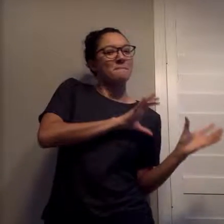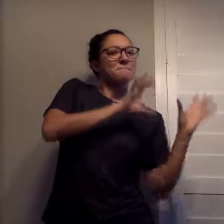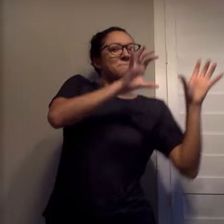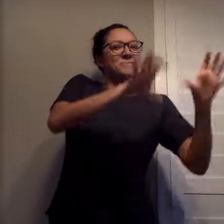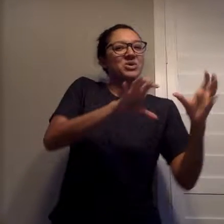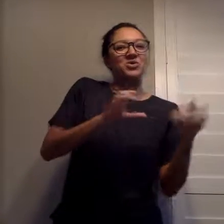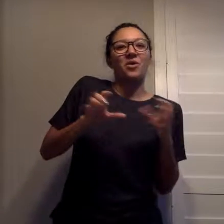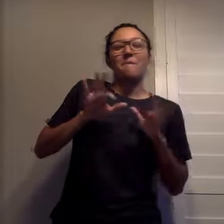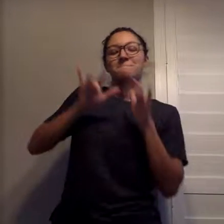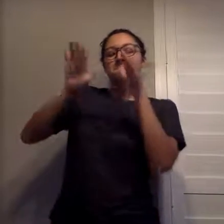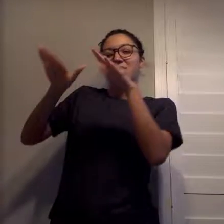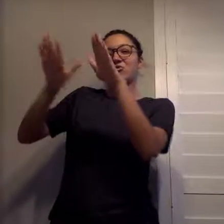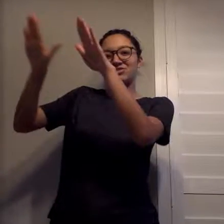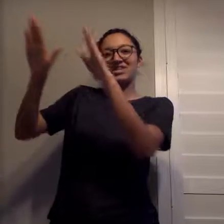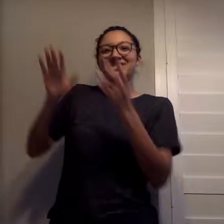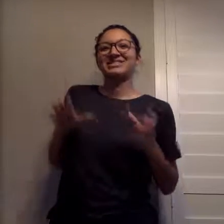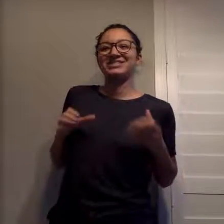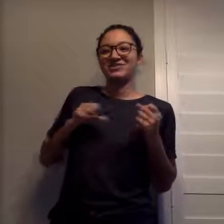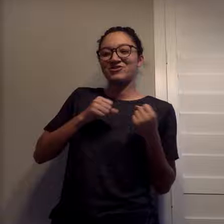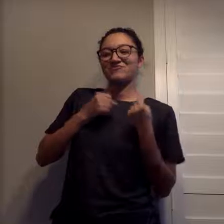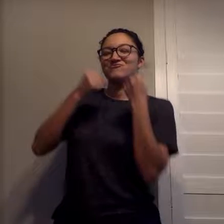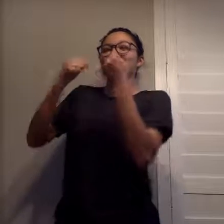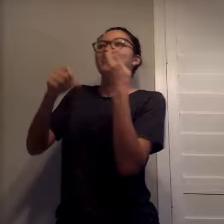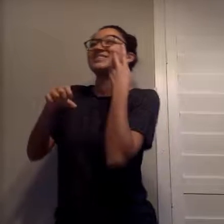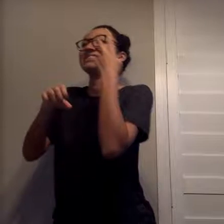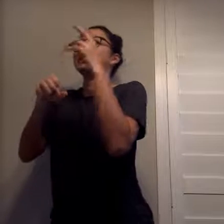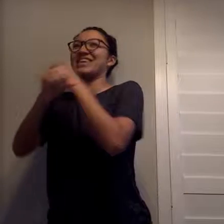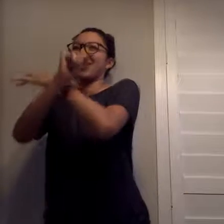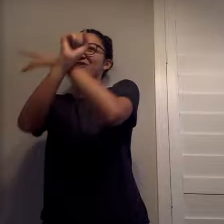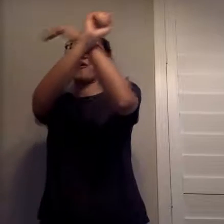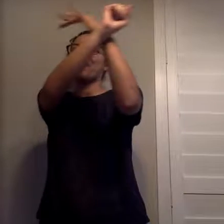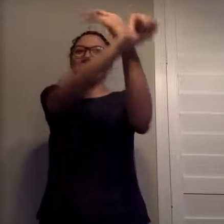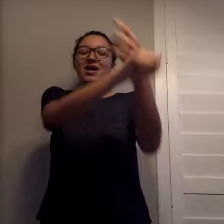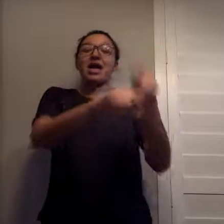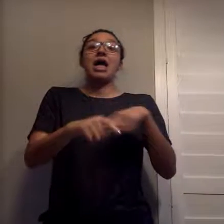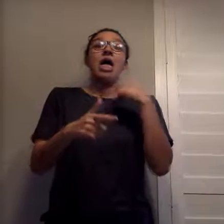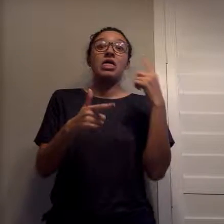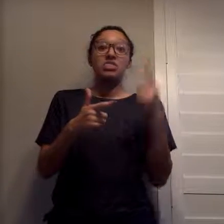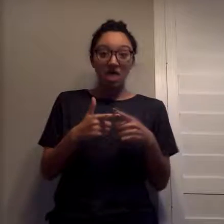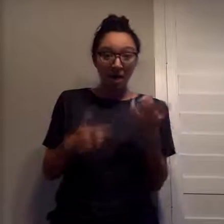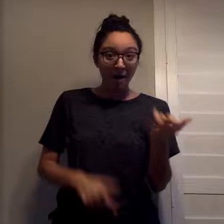comet. Yes, we are geeks. And got caught in a landslide.